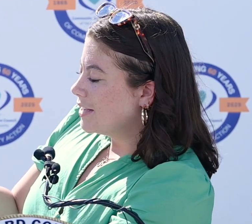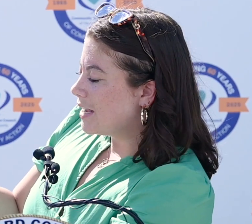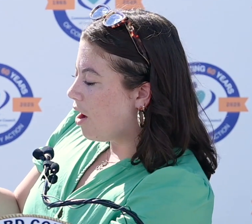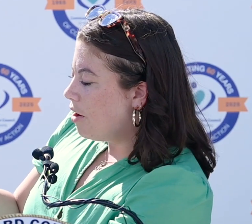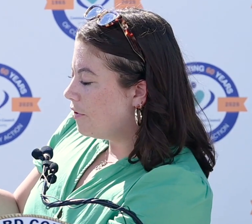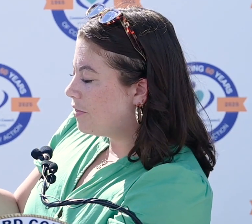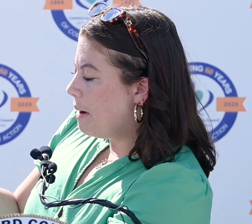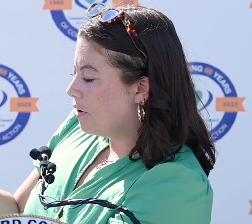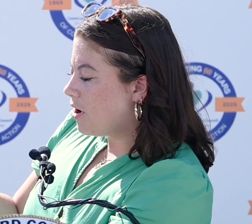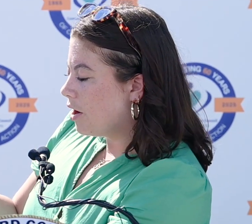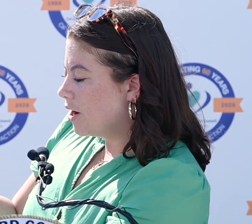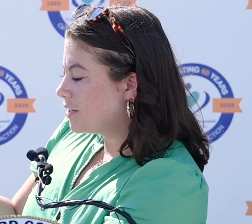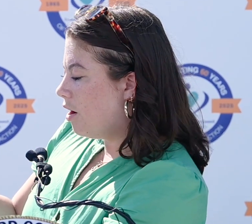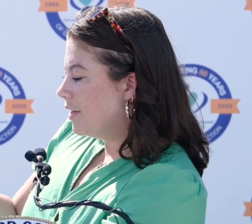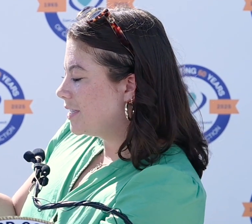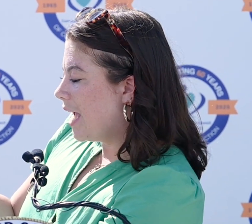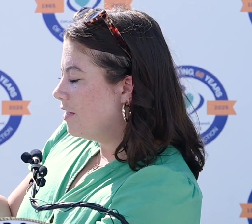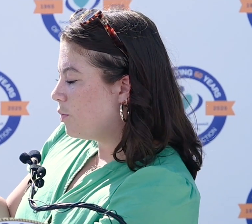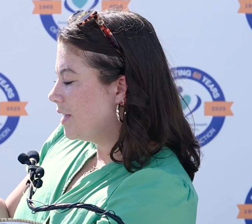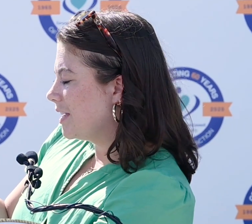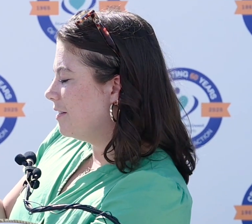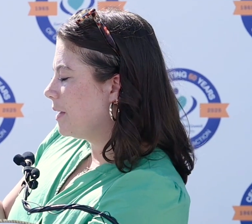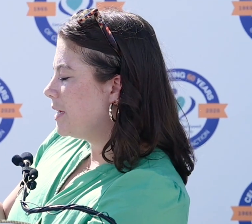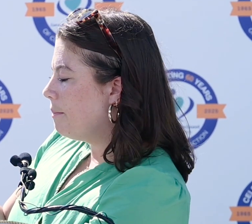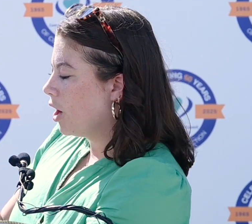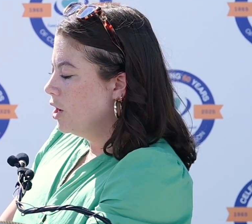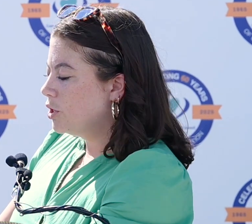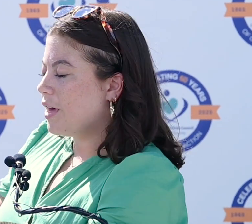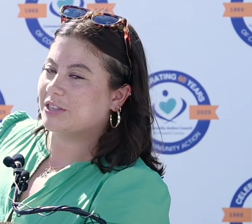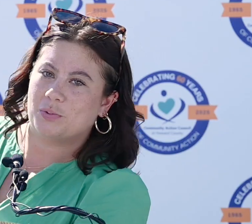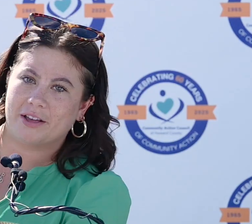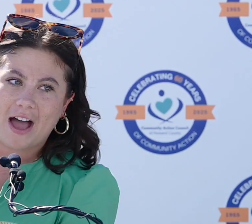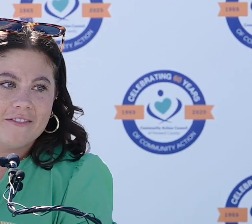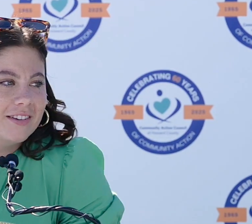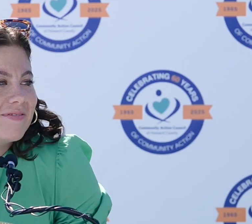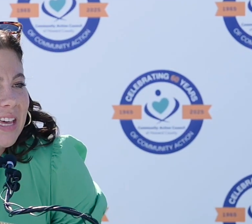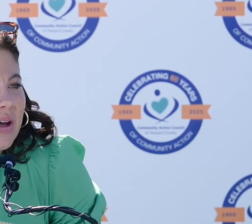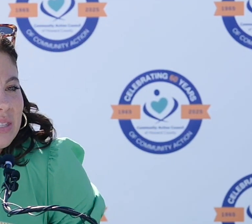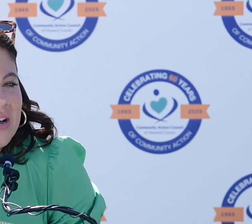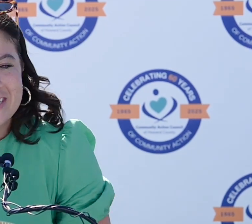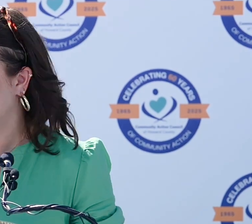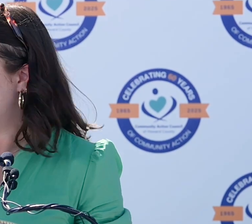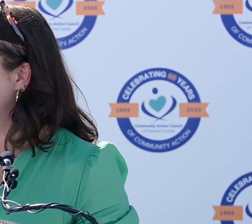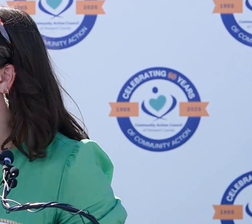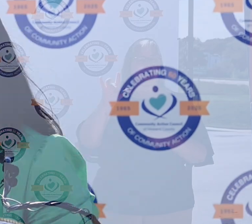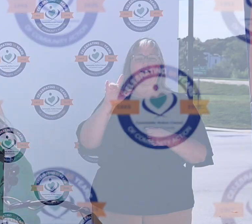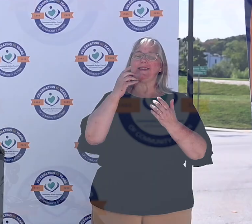care. Sarah Elfreth, Member of Congress, on this day, the 26th of September, 2025. Thank you guys so